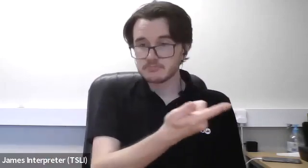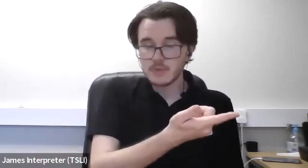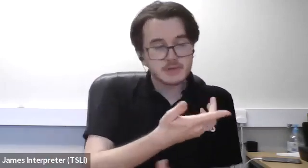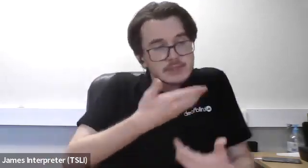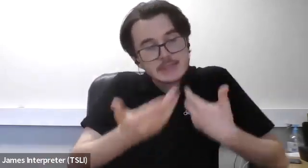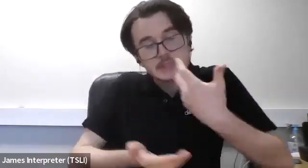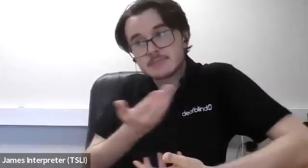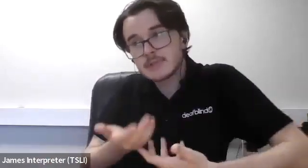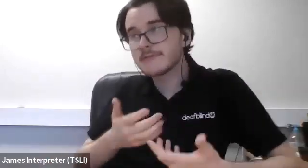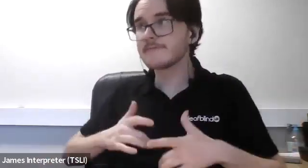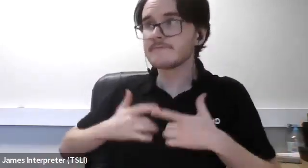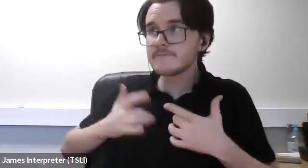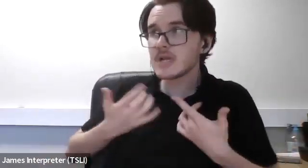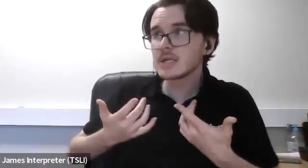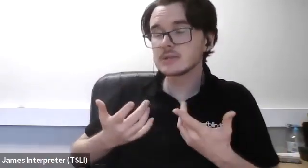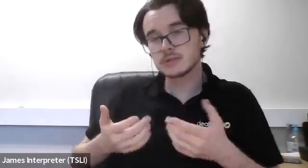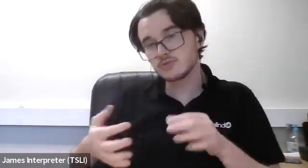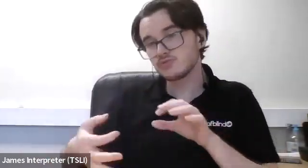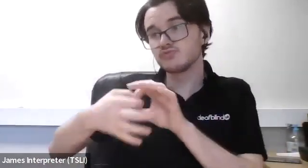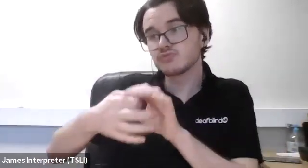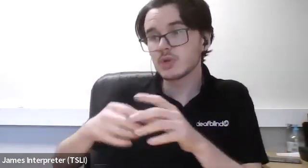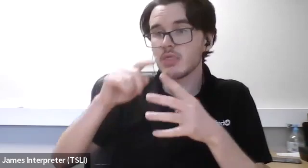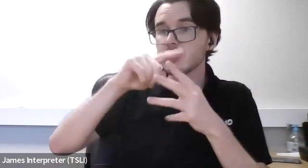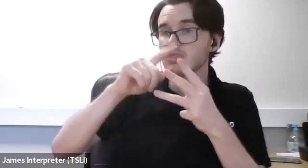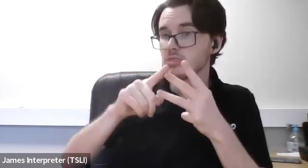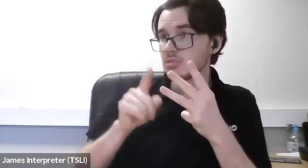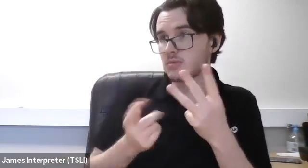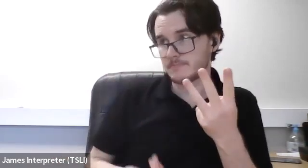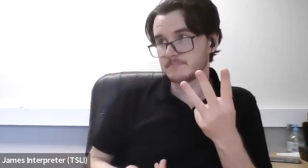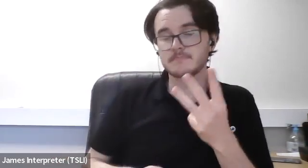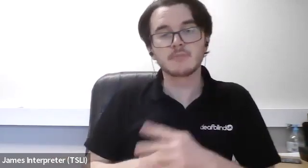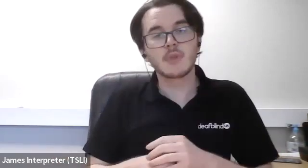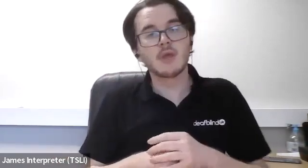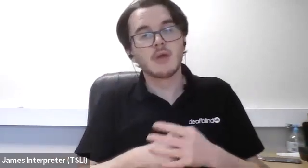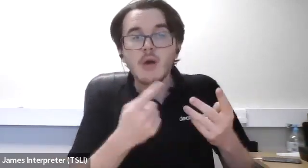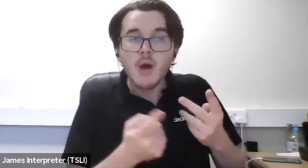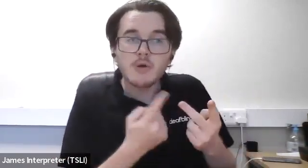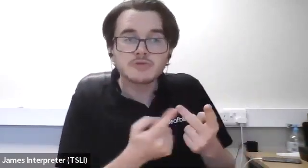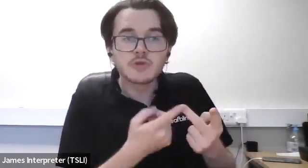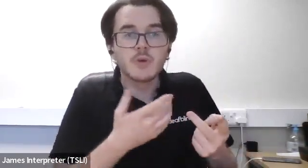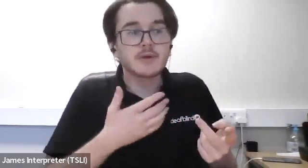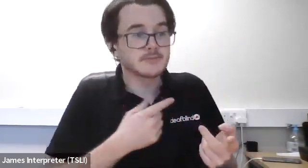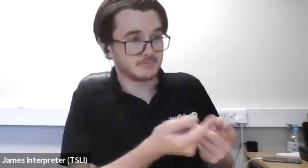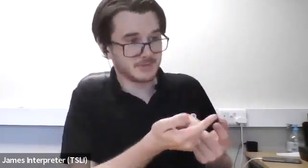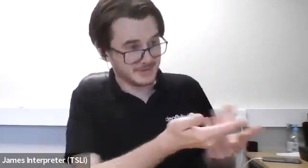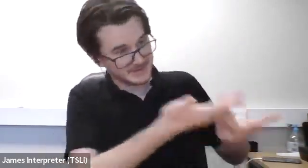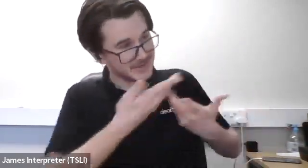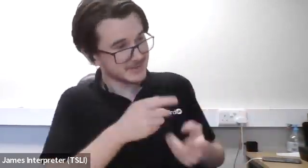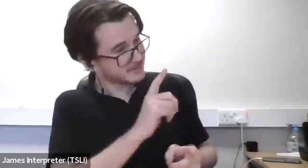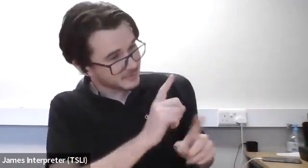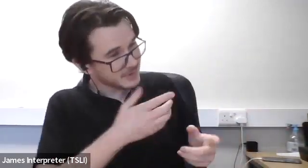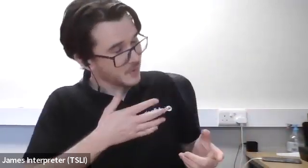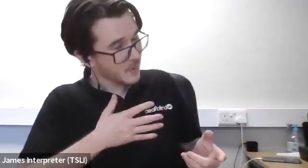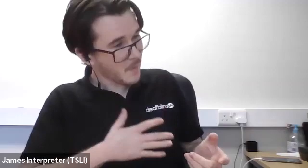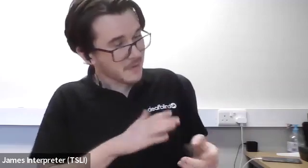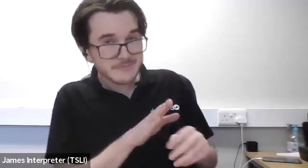in respect of those three areas of challenge, and also for them to tell us what their aspirations actually are.